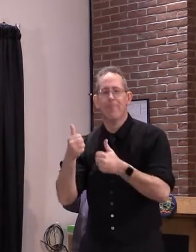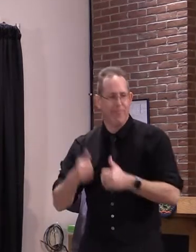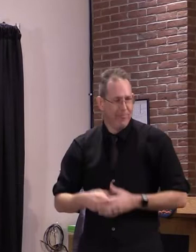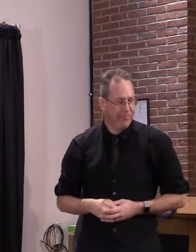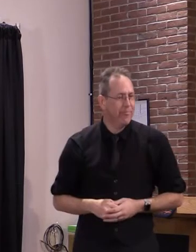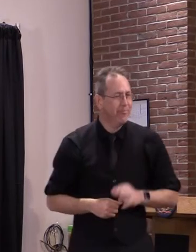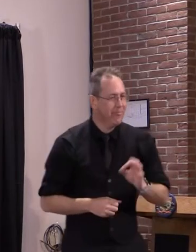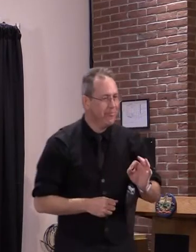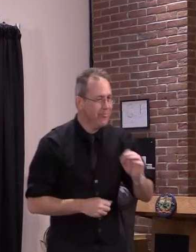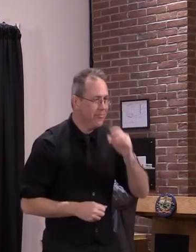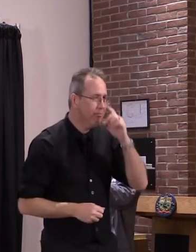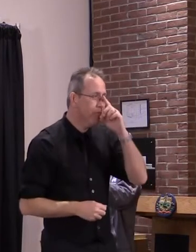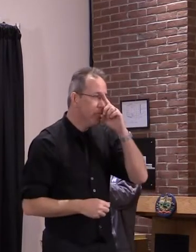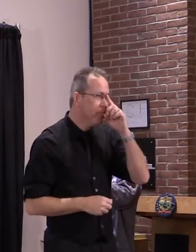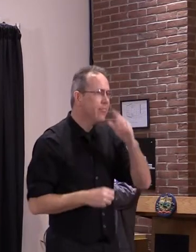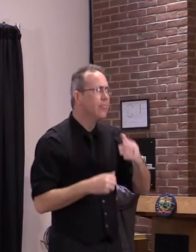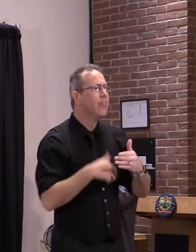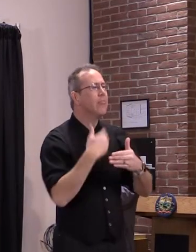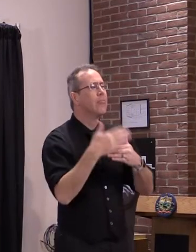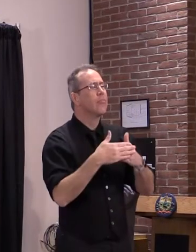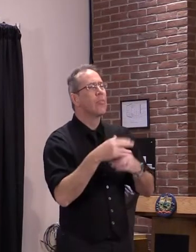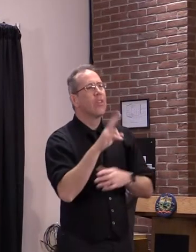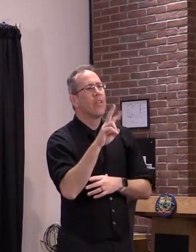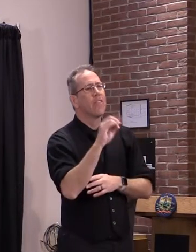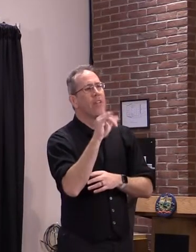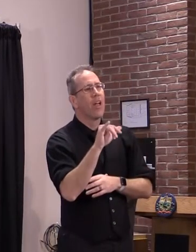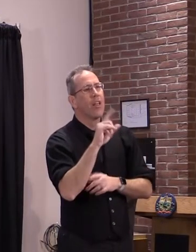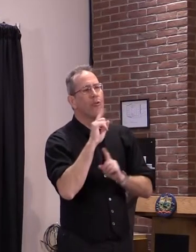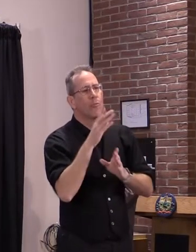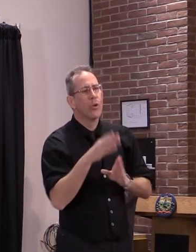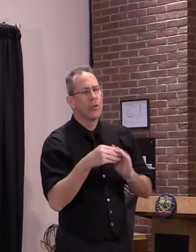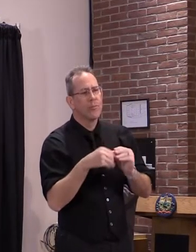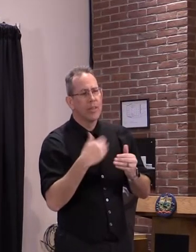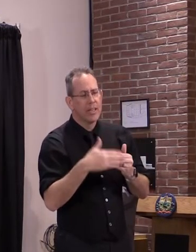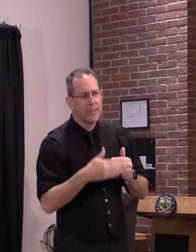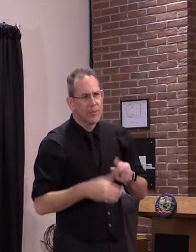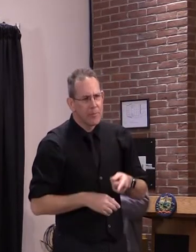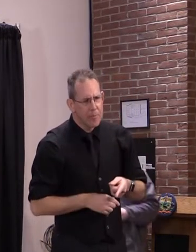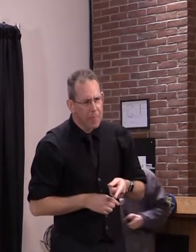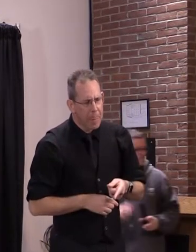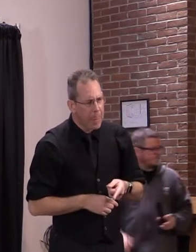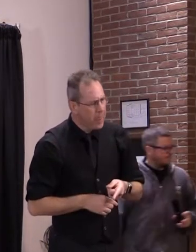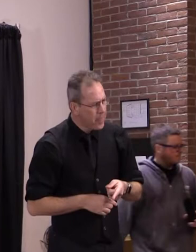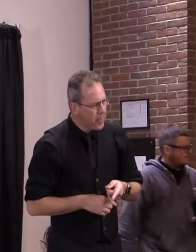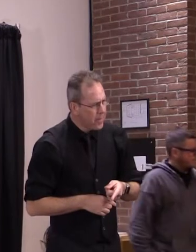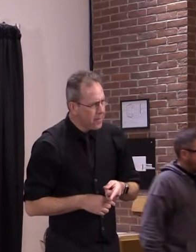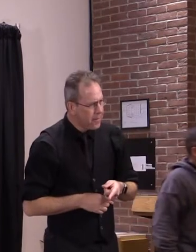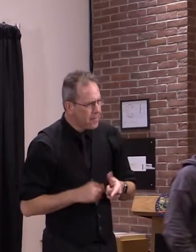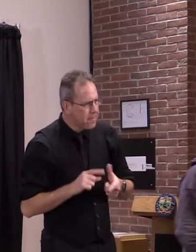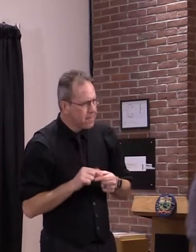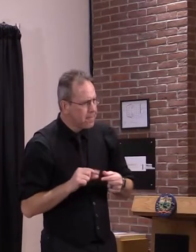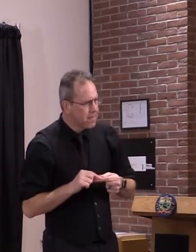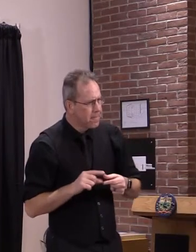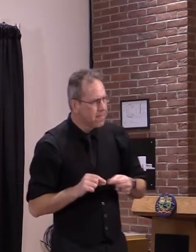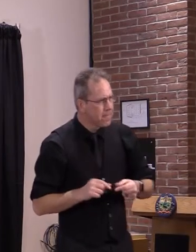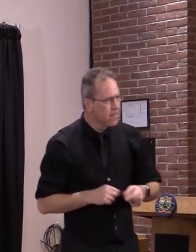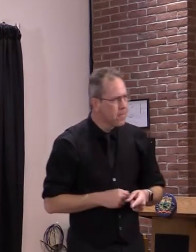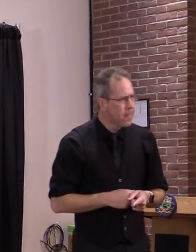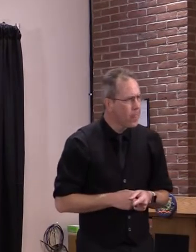Ben, the Valley Reporter. Yes, hi, thank you. I have a question for Secretary